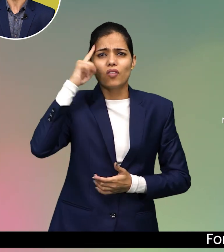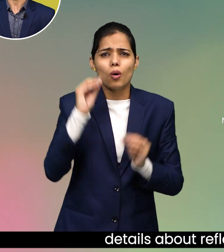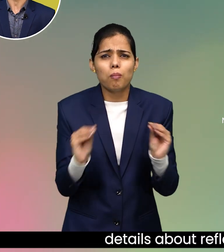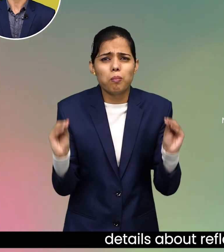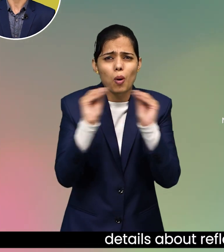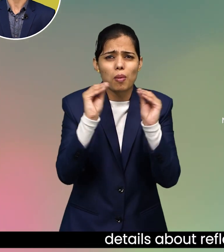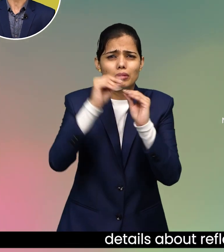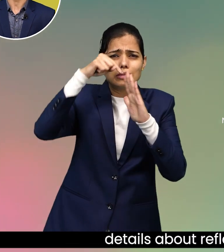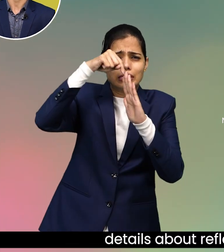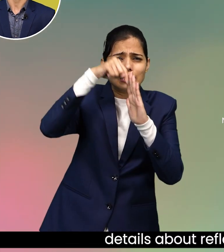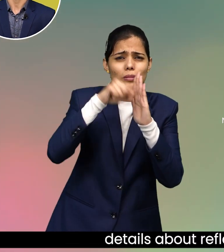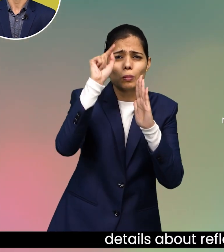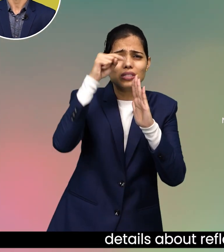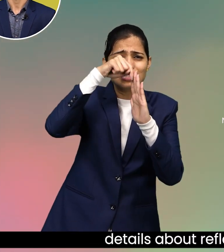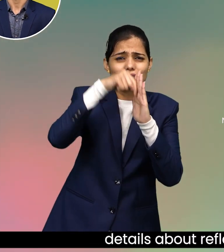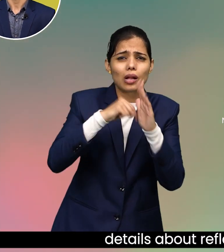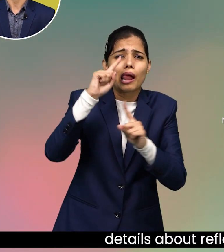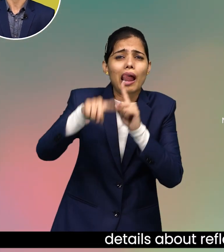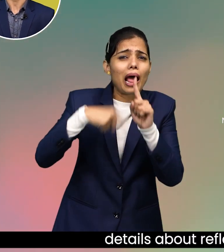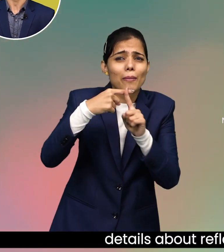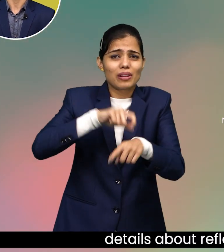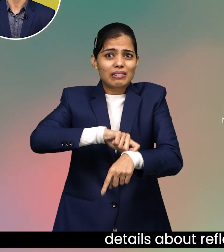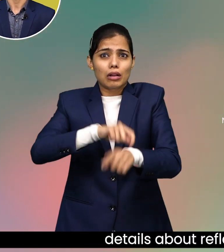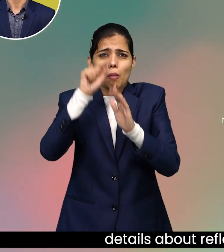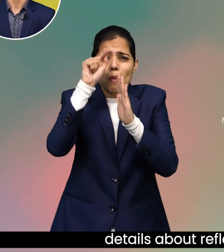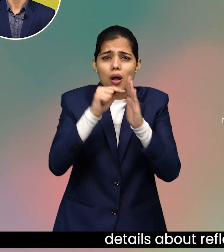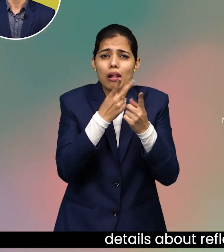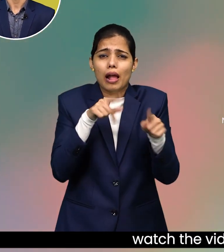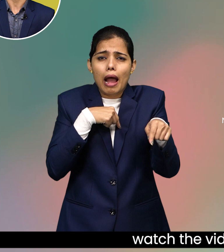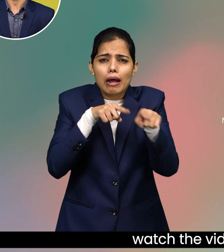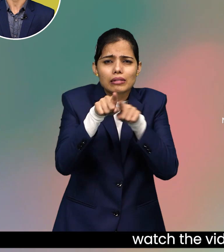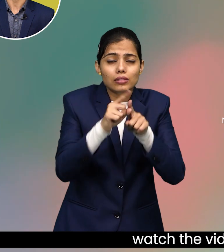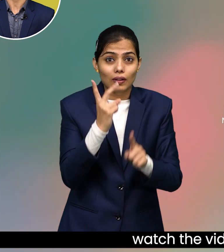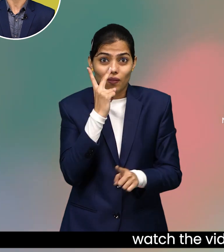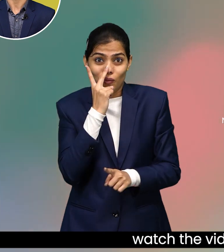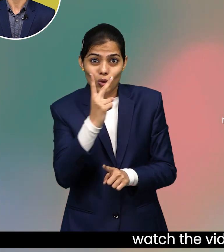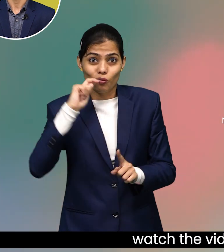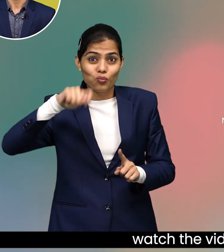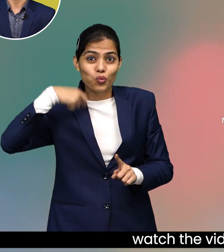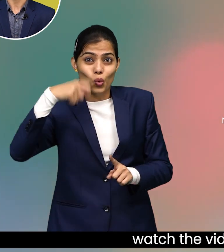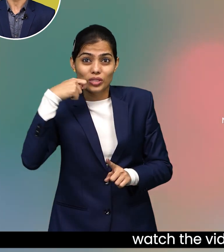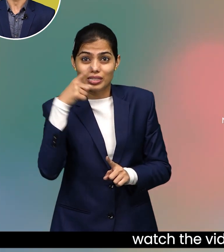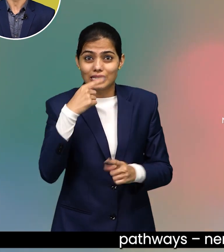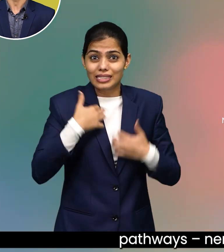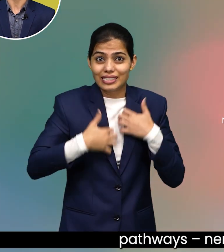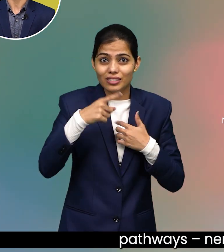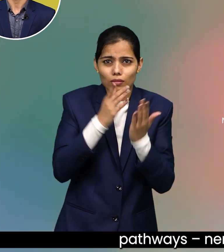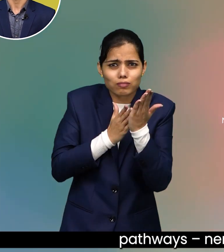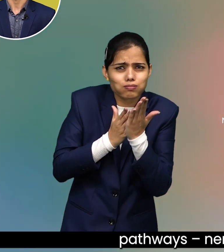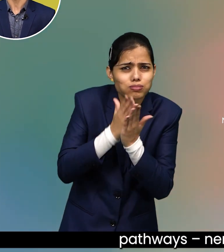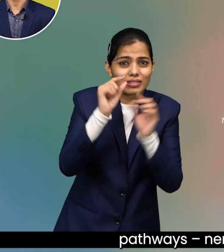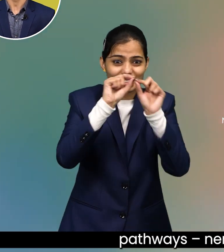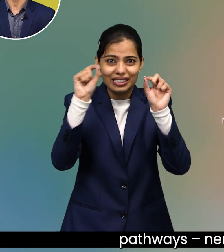For more details about reflex arc and examples, watch the video on integrating